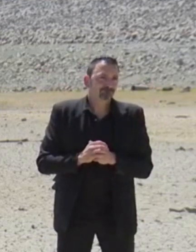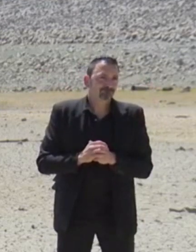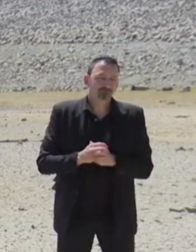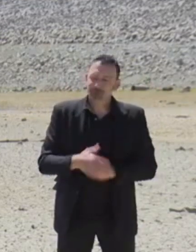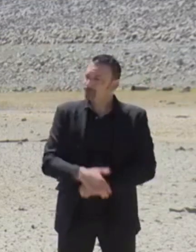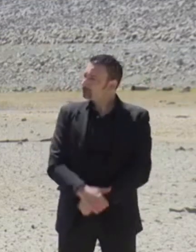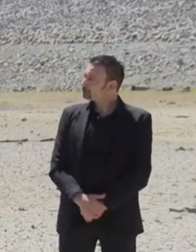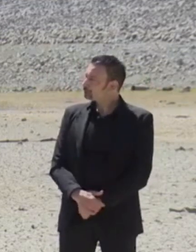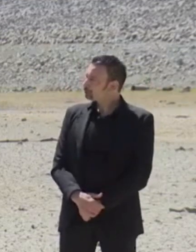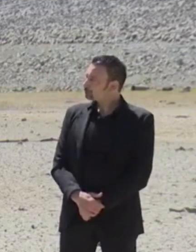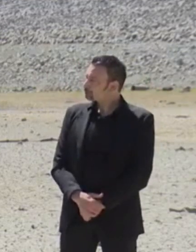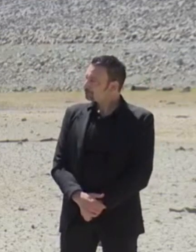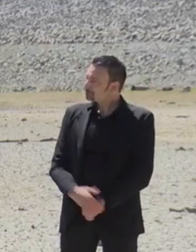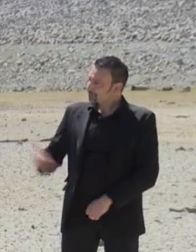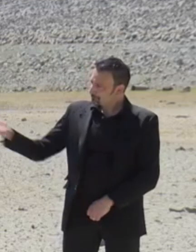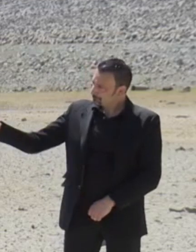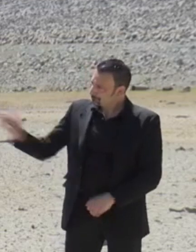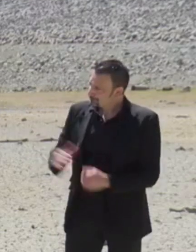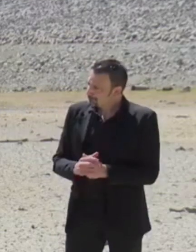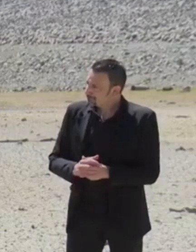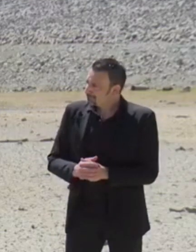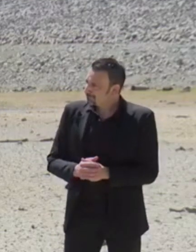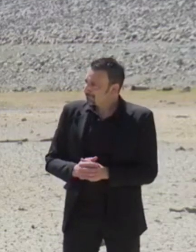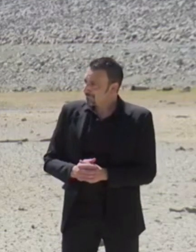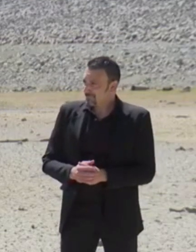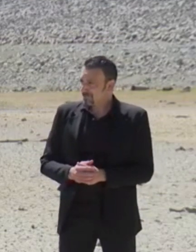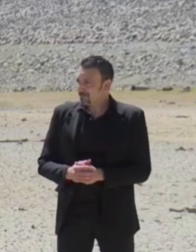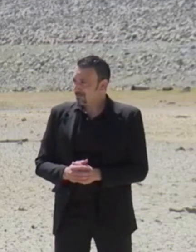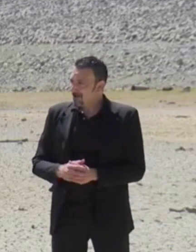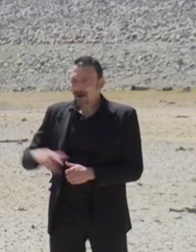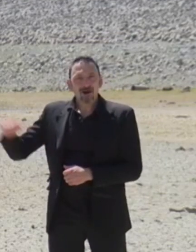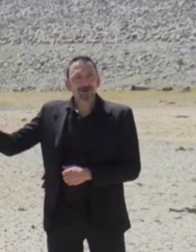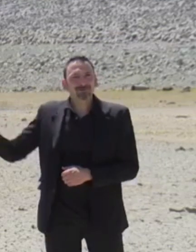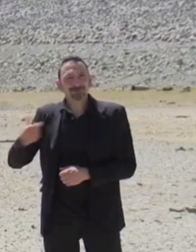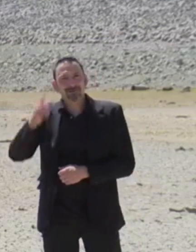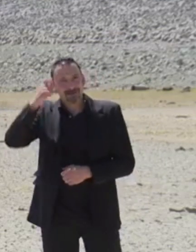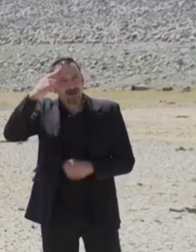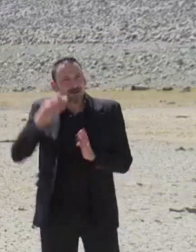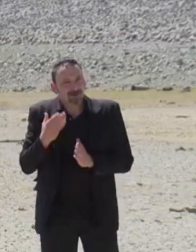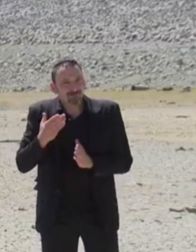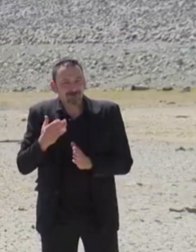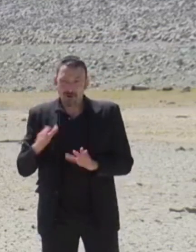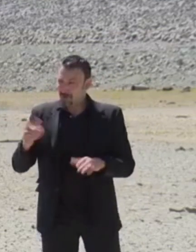And I will hand it back to the governor. Well, you can stay up there.